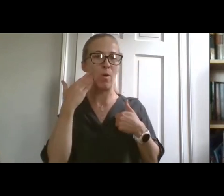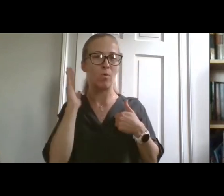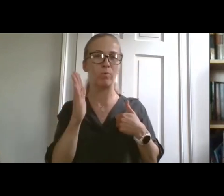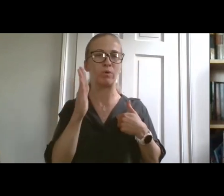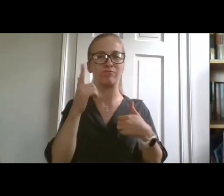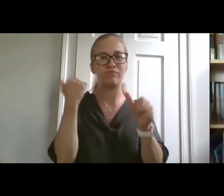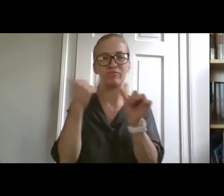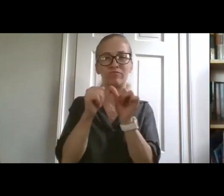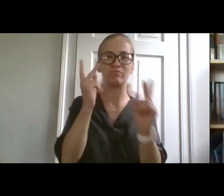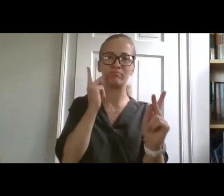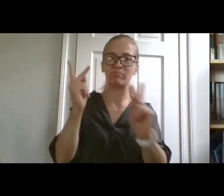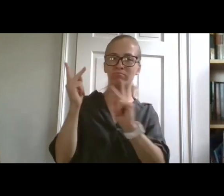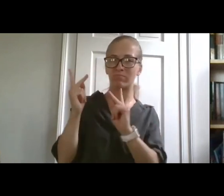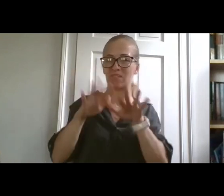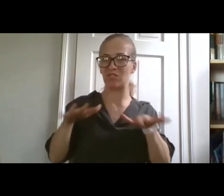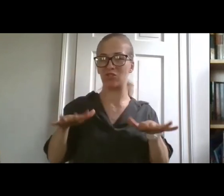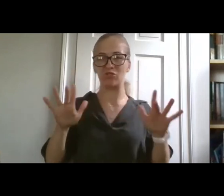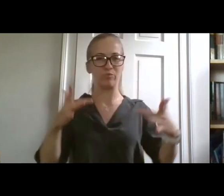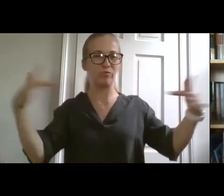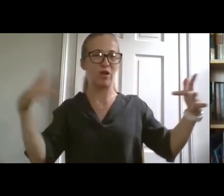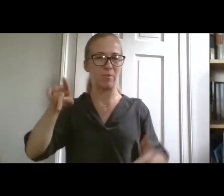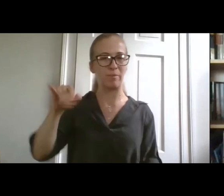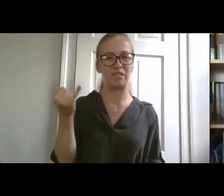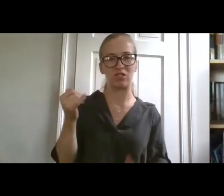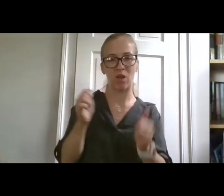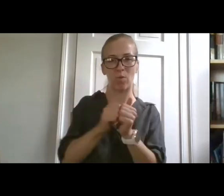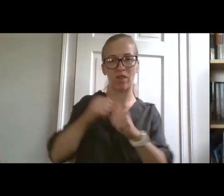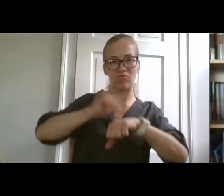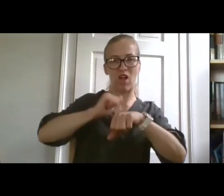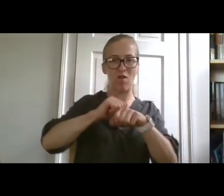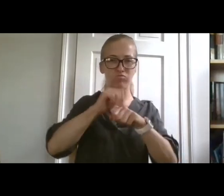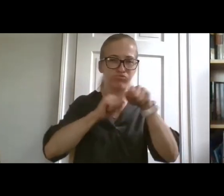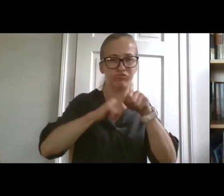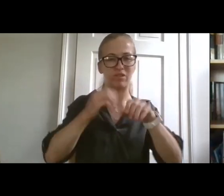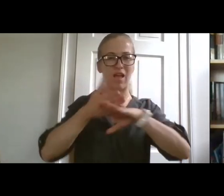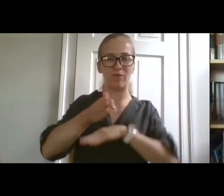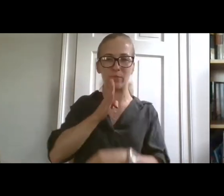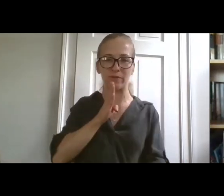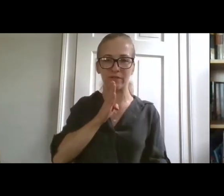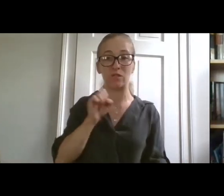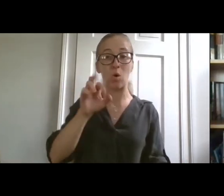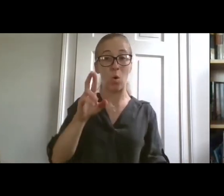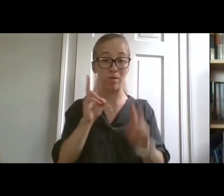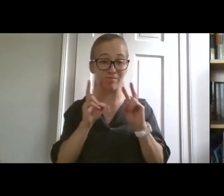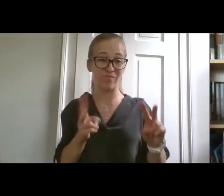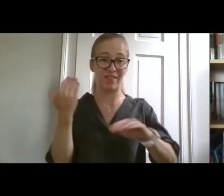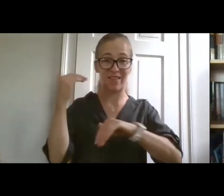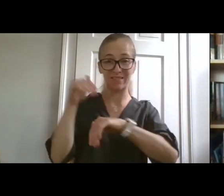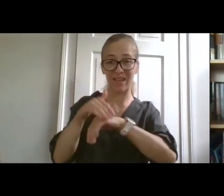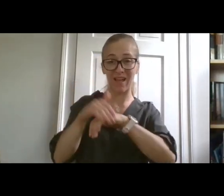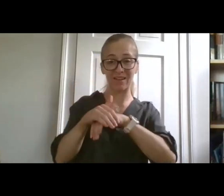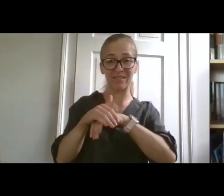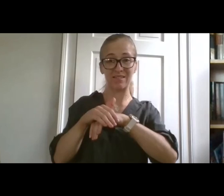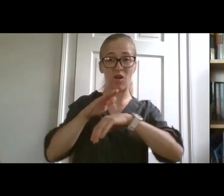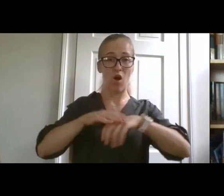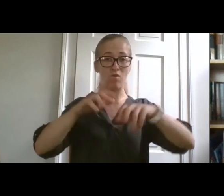this morning in their bright pajamas, making rock sculptures behind the tents after breakfast, or the sight of them last night, perched on a